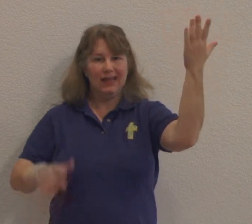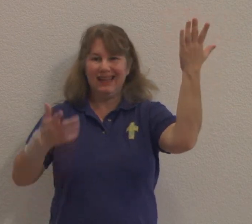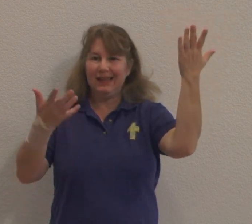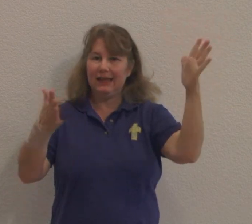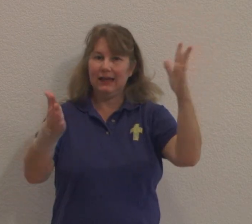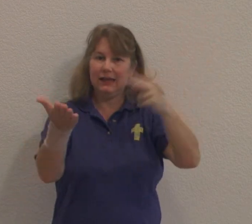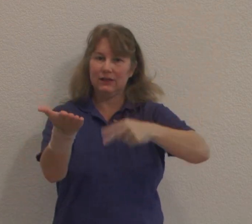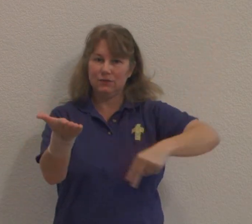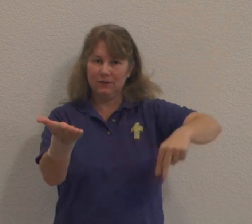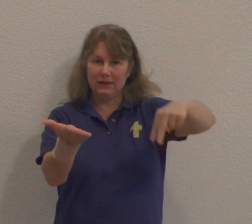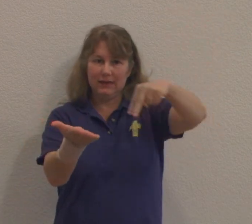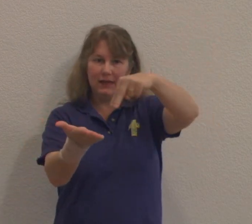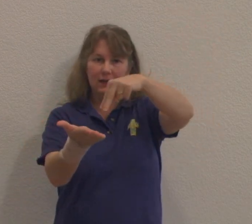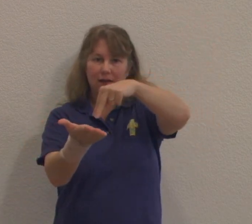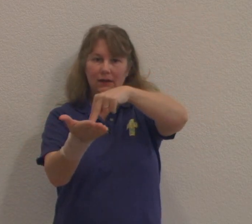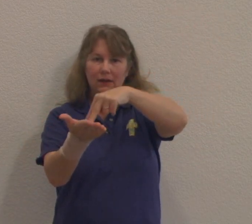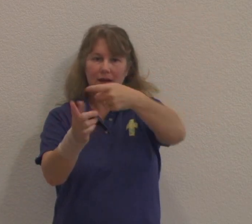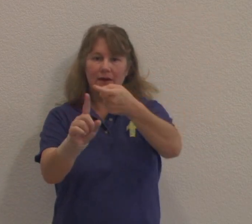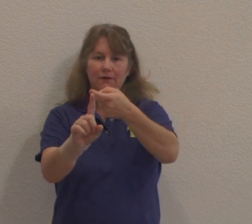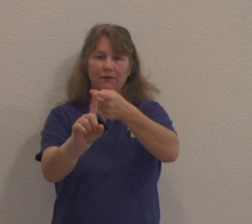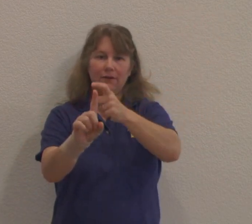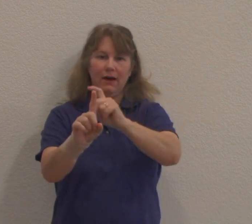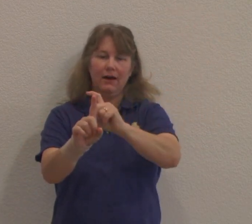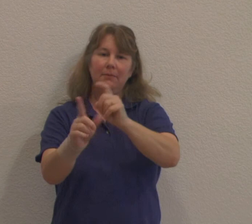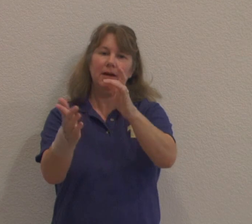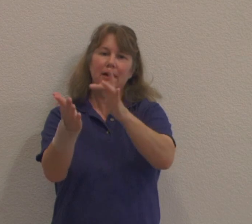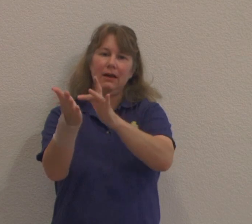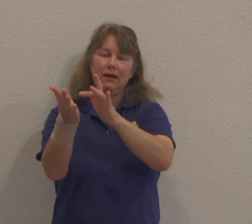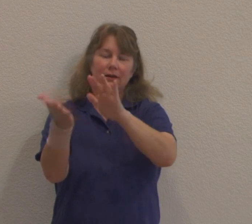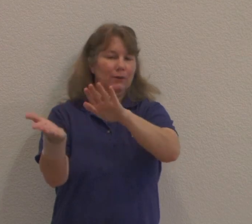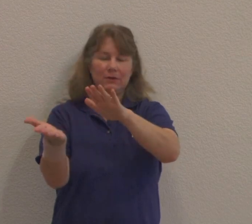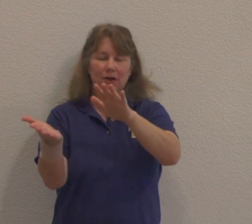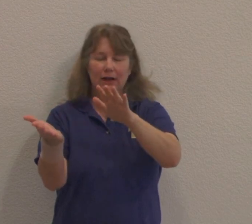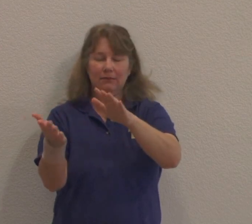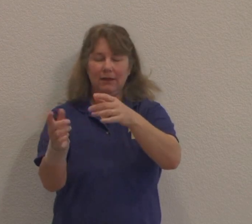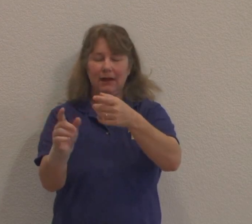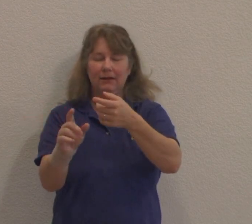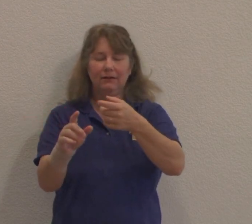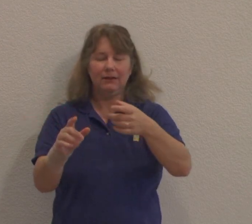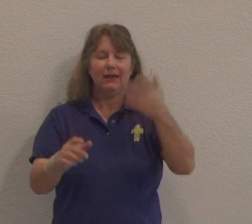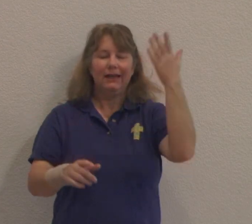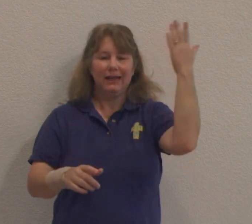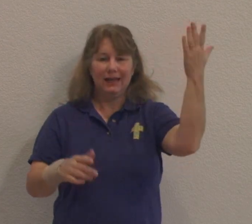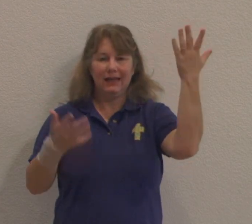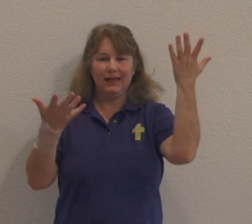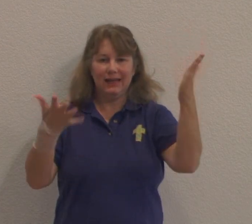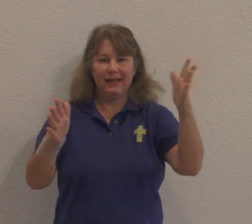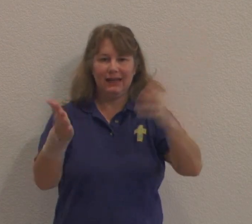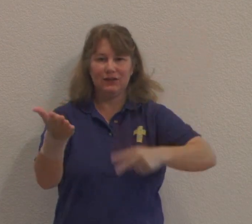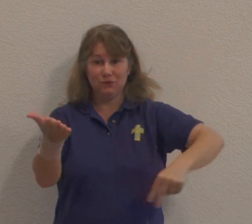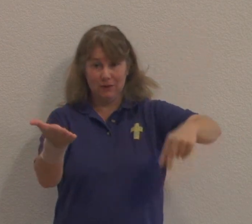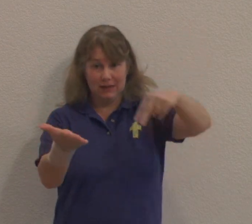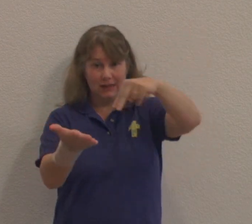He is risen from, oops, sorry, my bad. He is